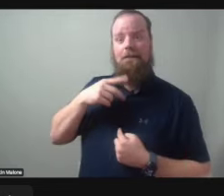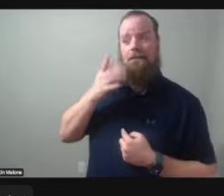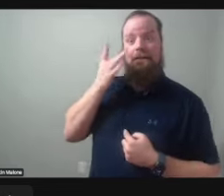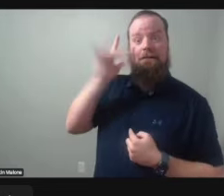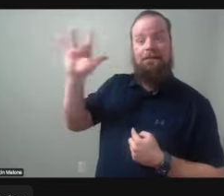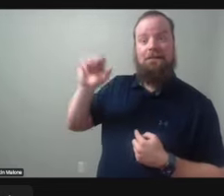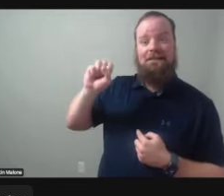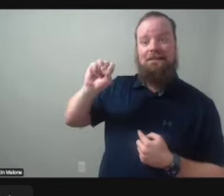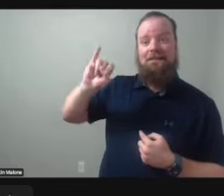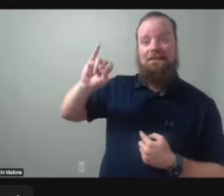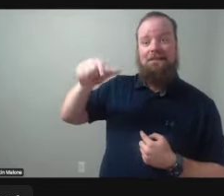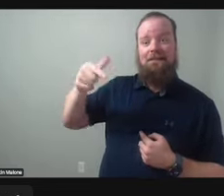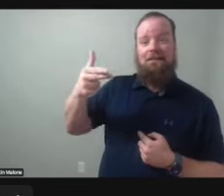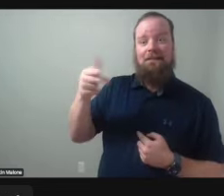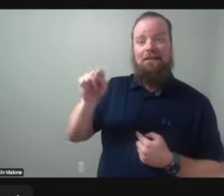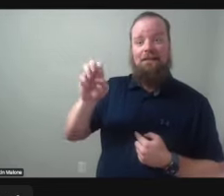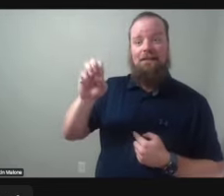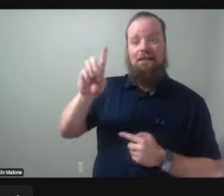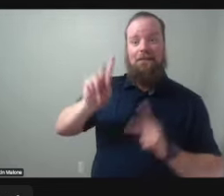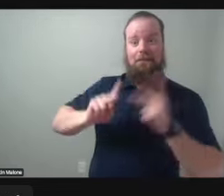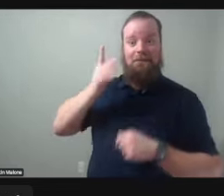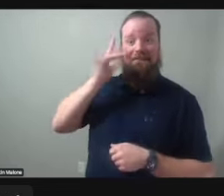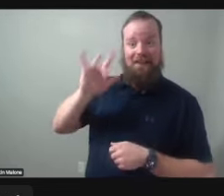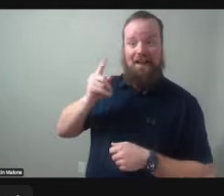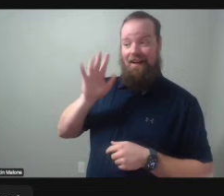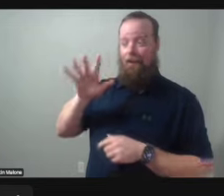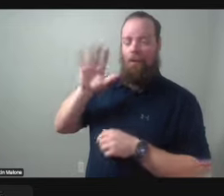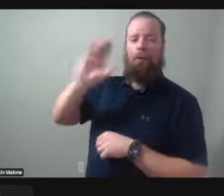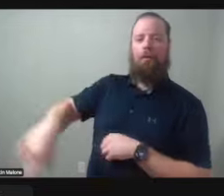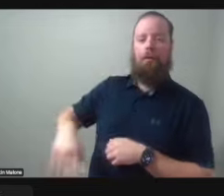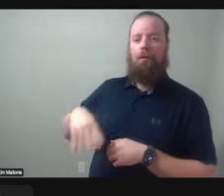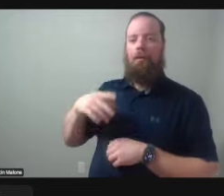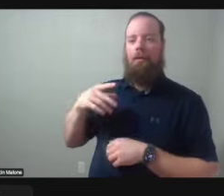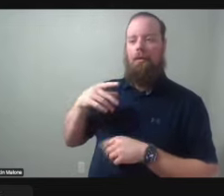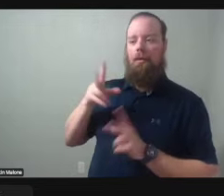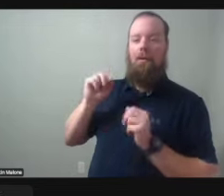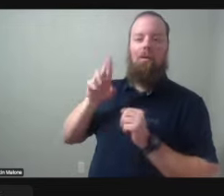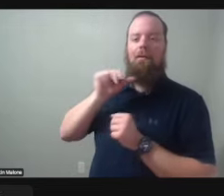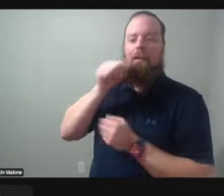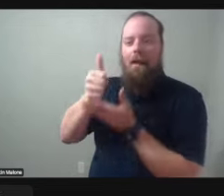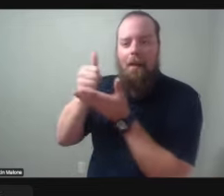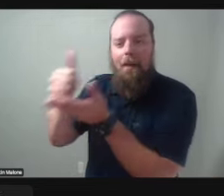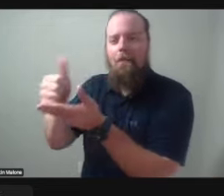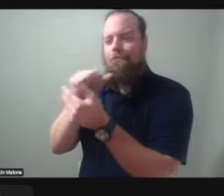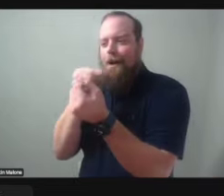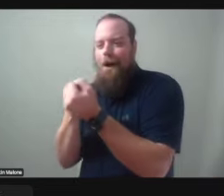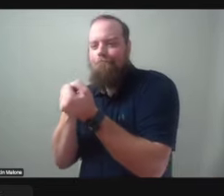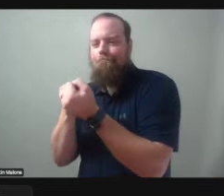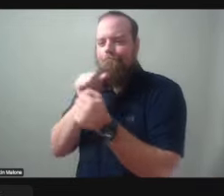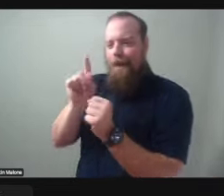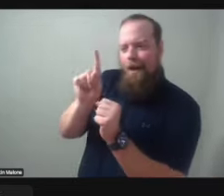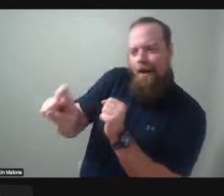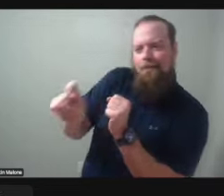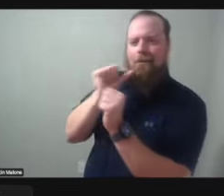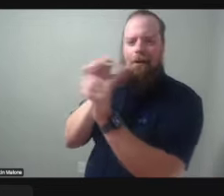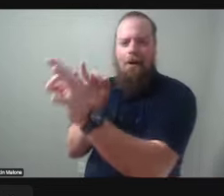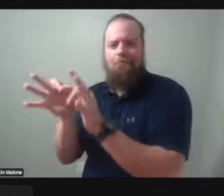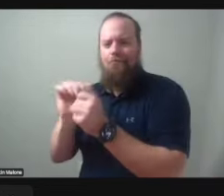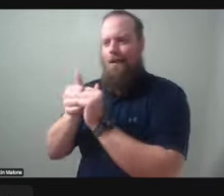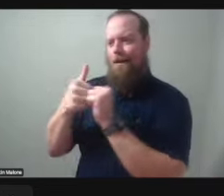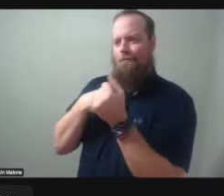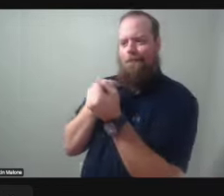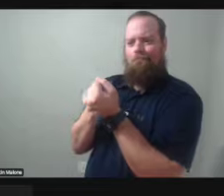necessarily deafblind people, is that those who are sighted are superior to those who have vision